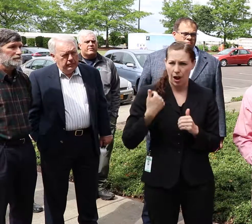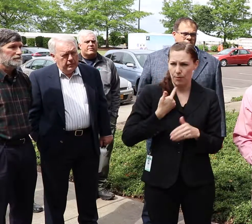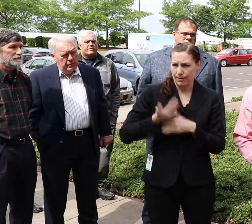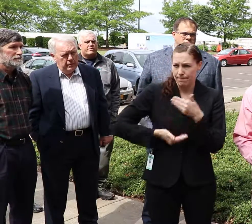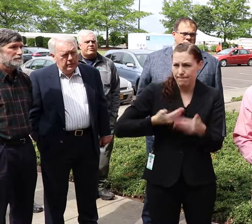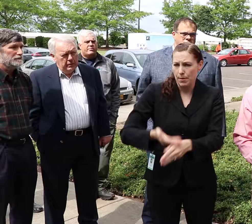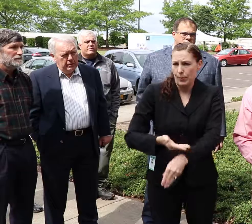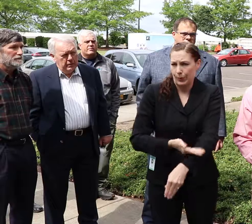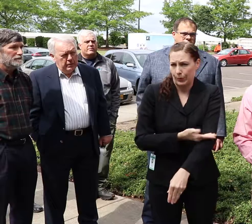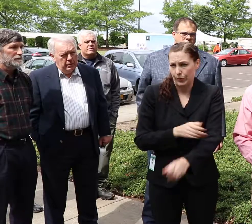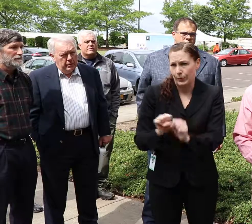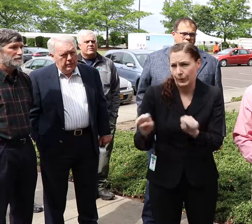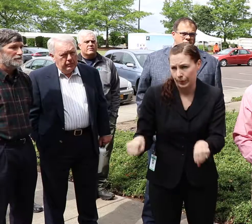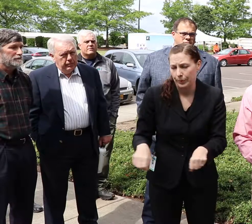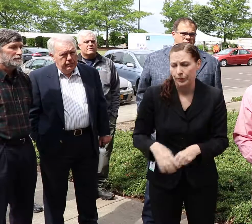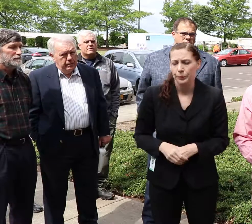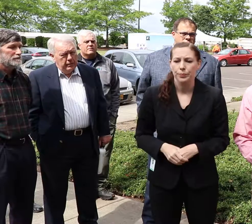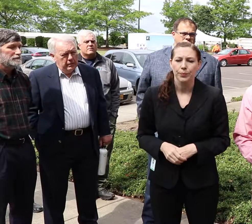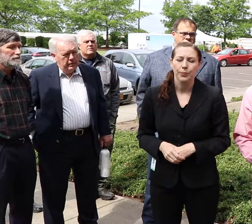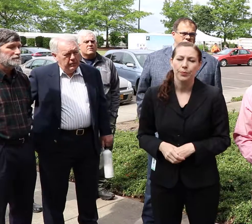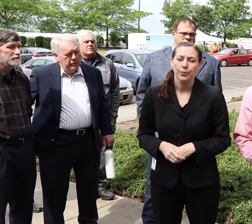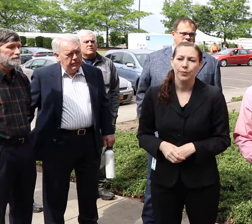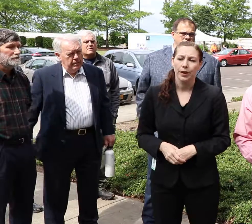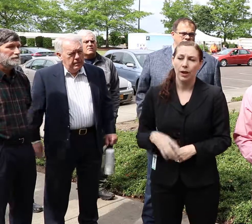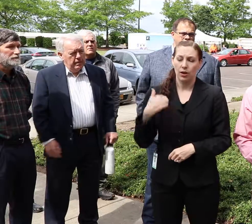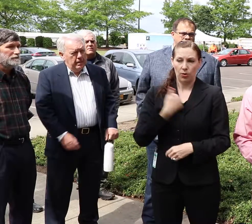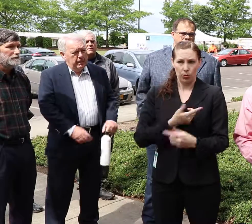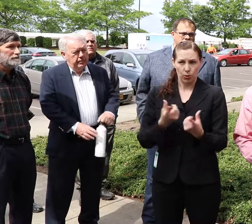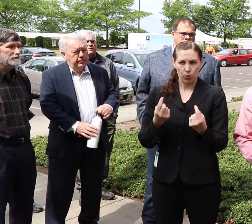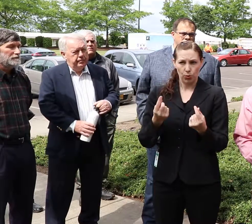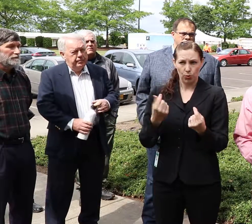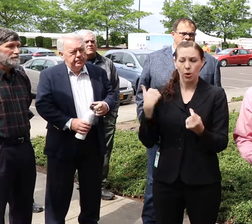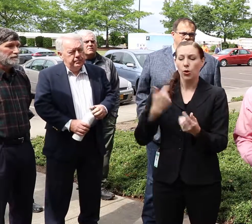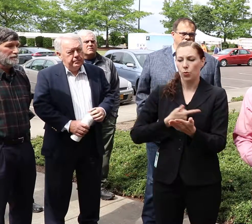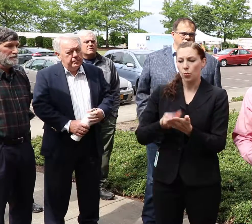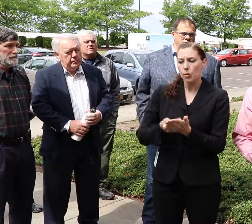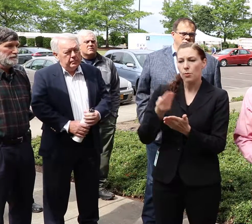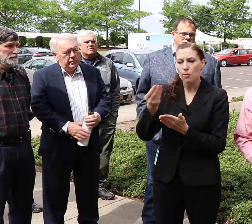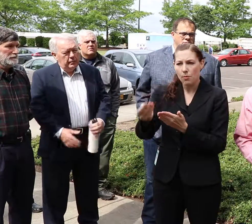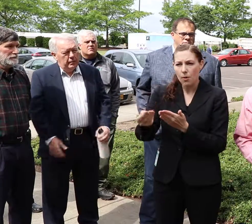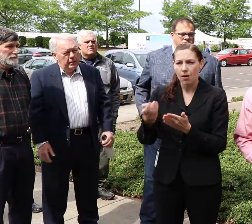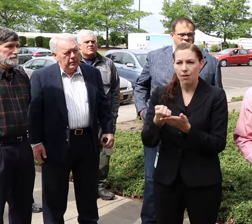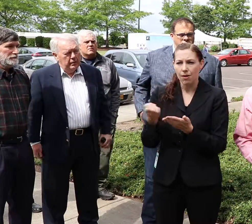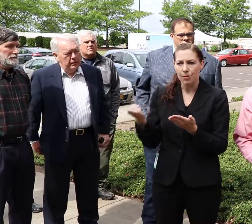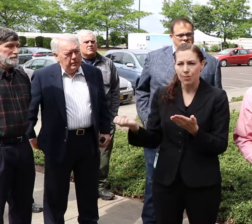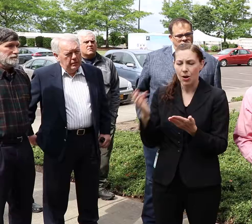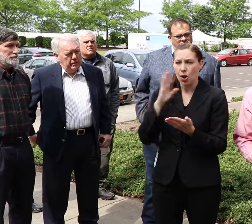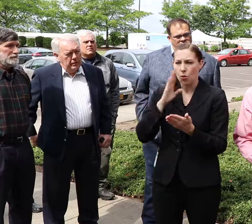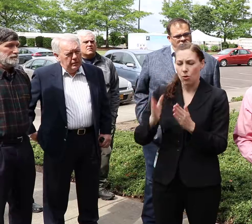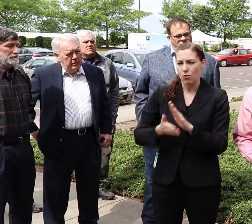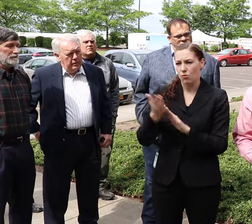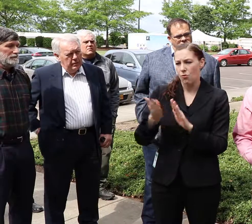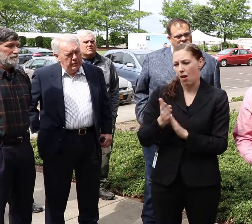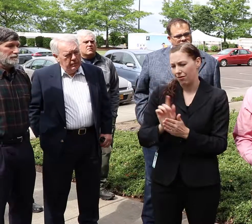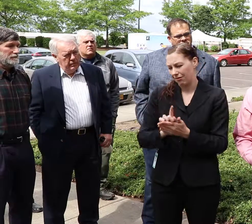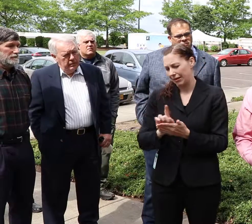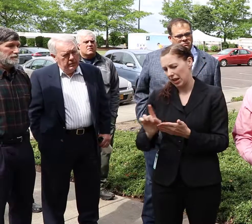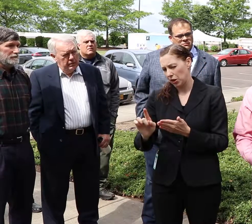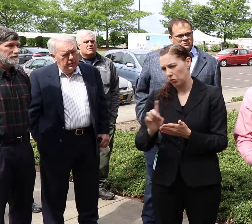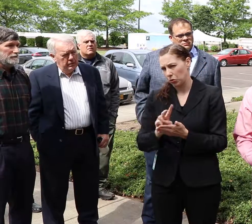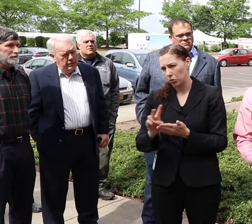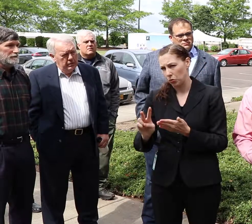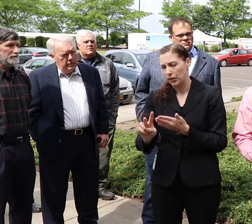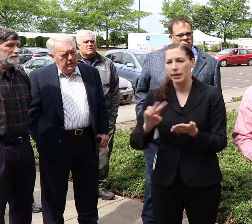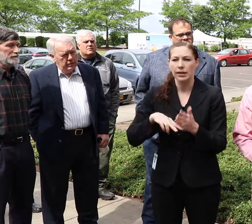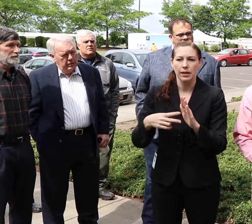along. What we have done is purchased equipment that will be up and running in the next week or two, so that we can start to do